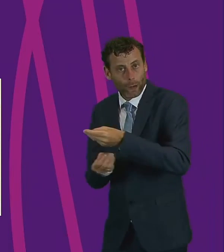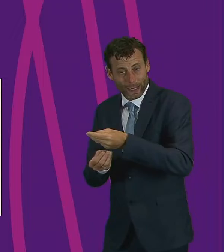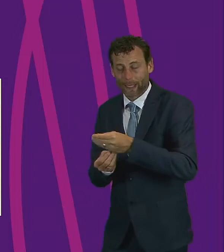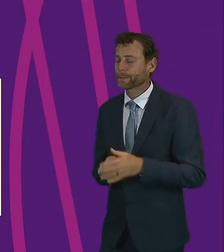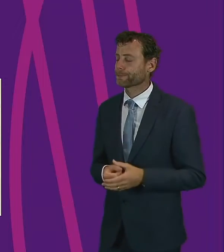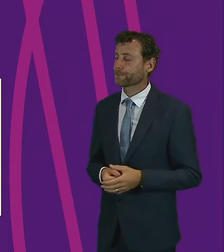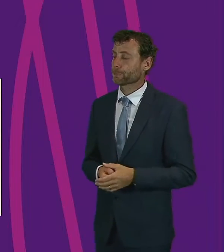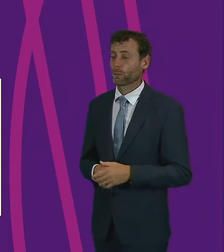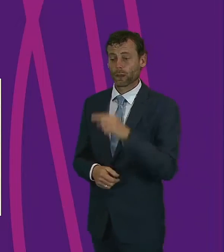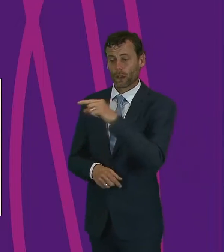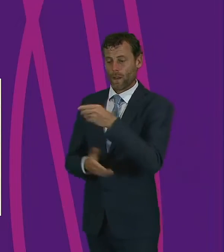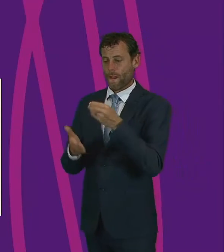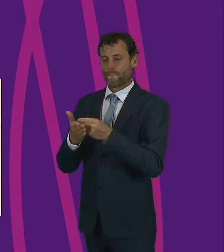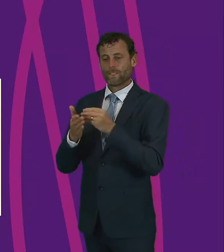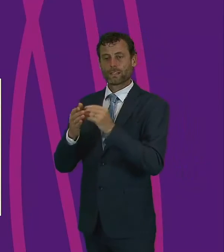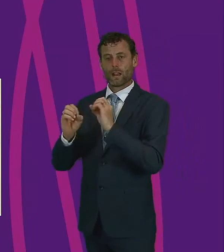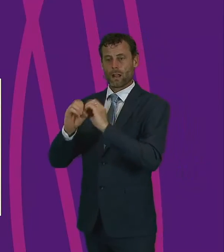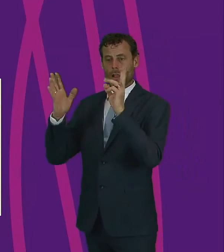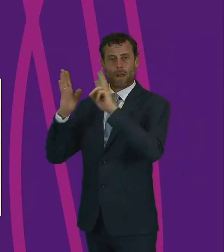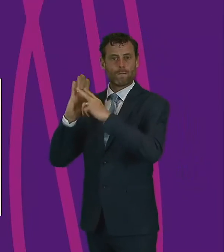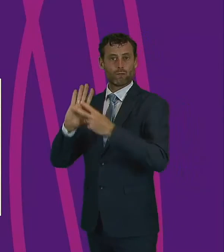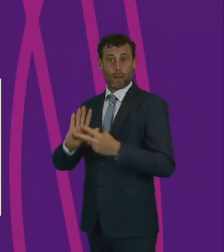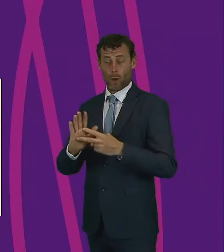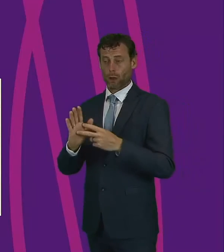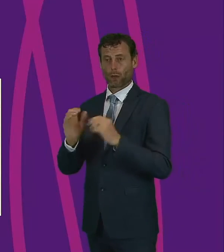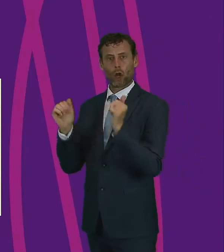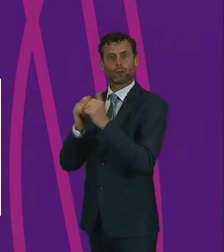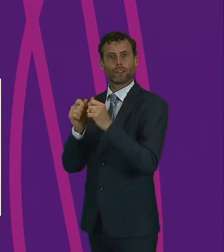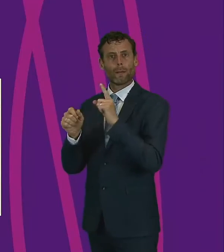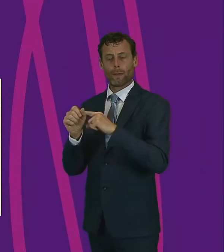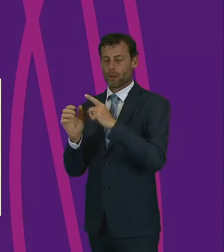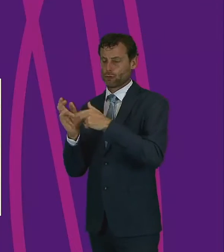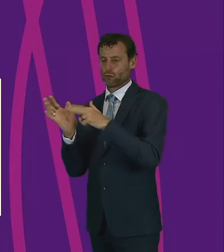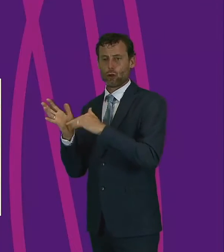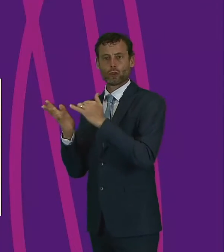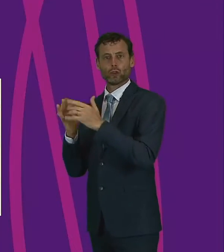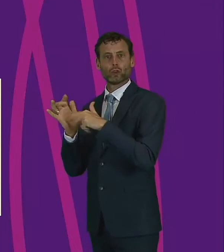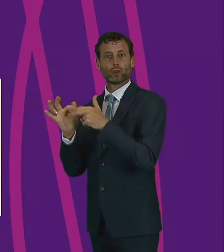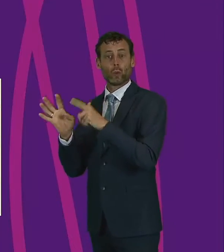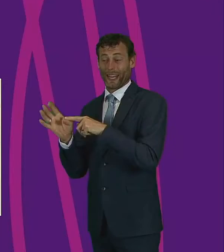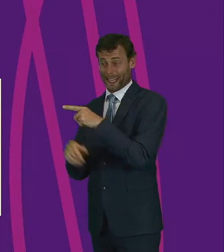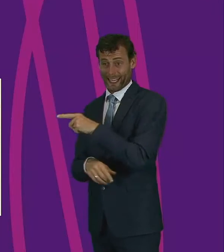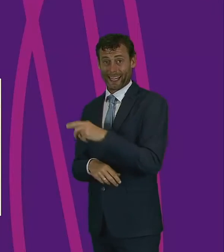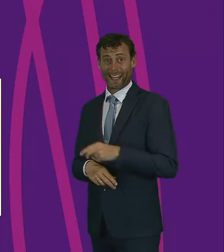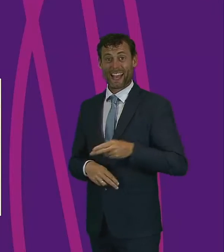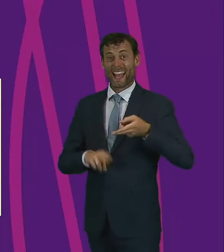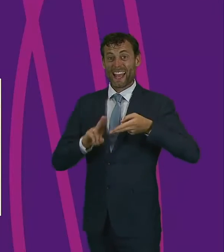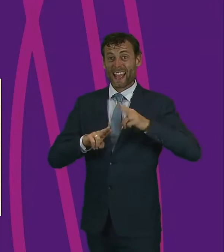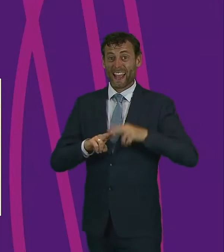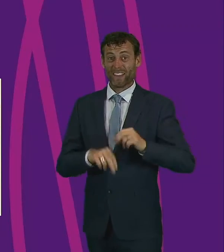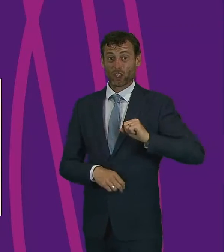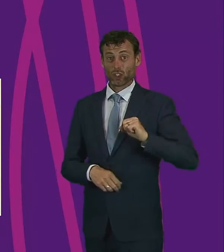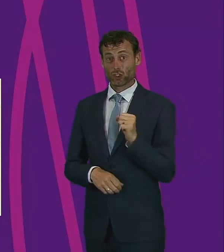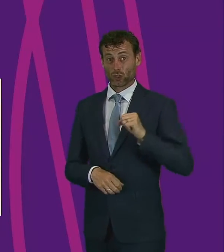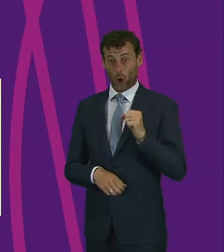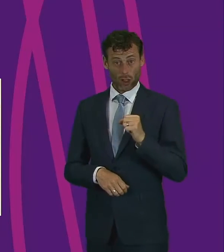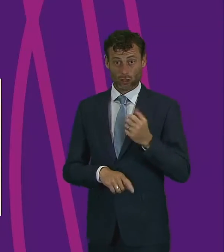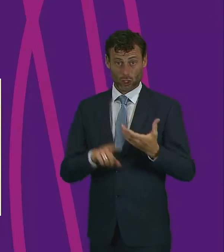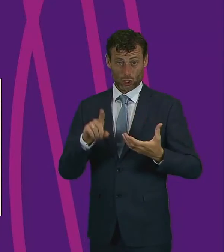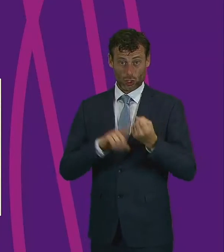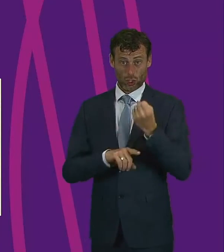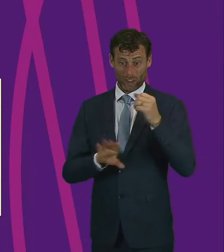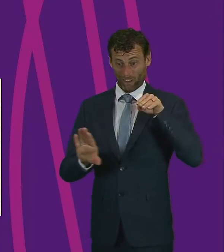fiscal framework agreed by John Swinney may cause us problems. If Scotland underperforms relative to the rest of the UK, then this will have a negative